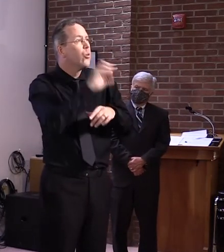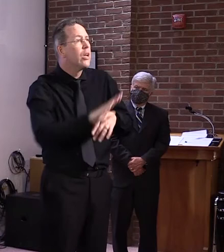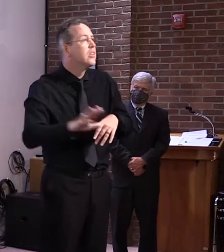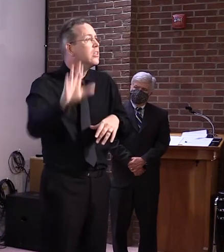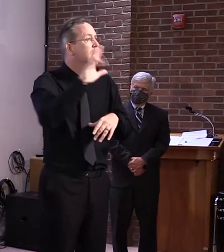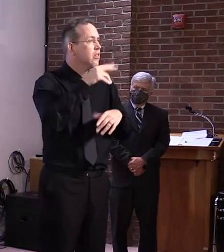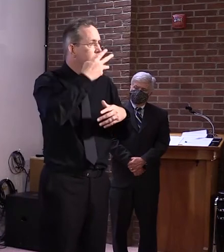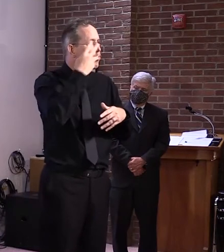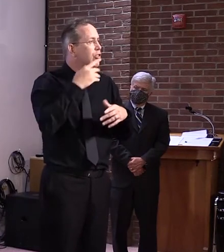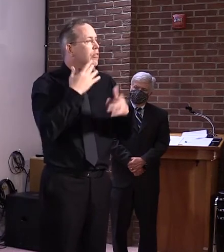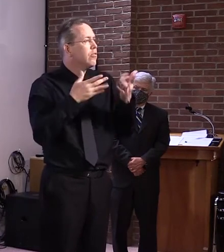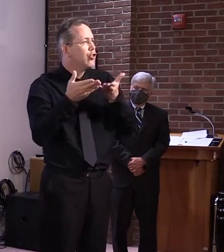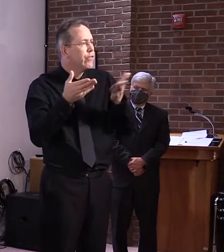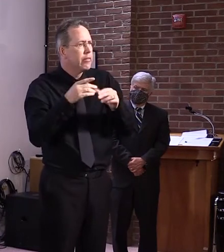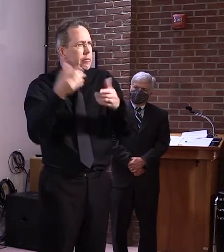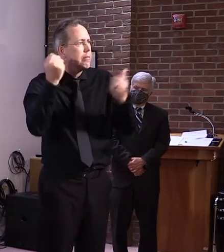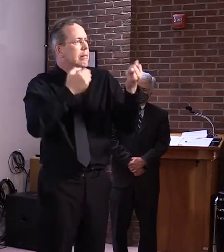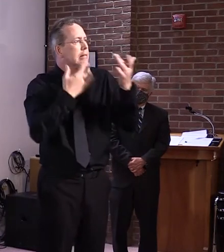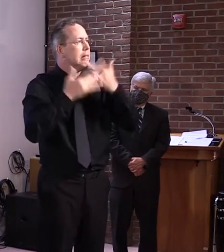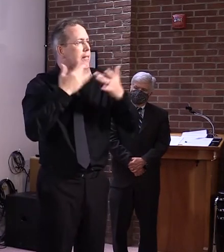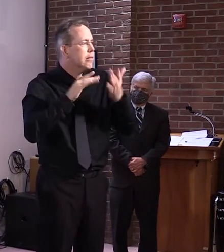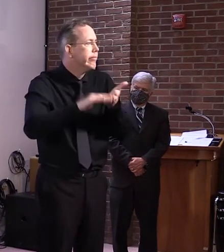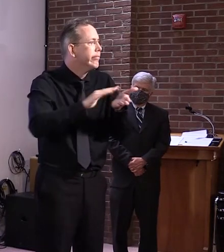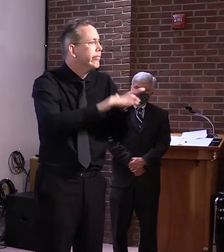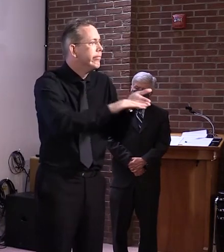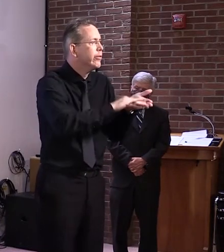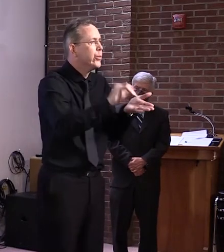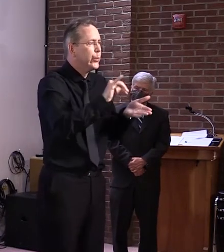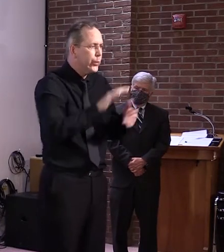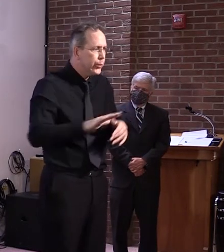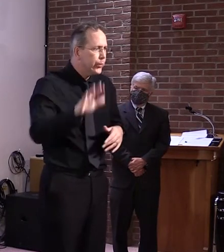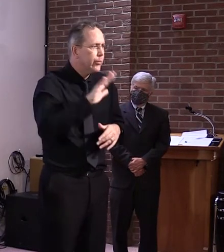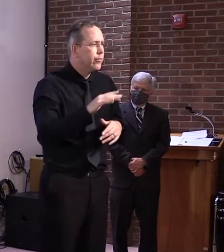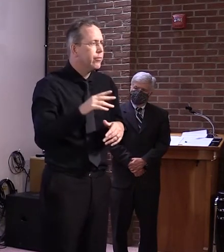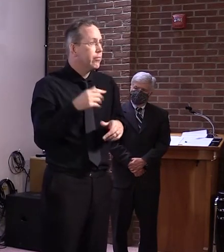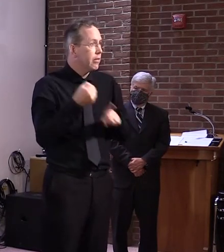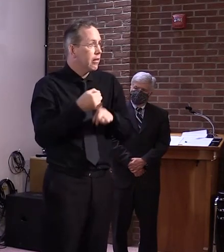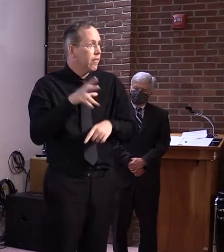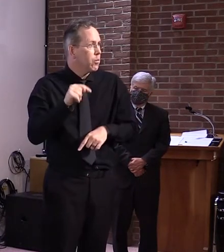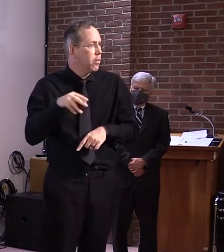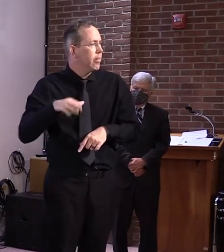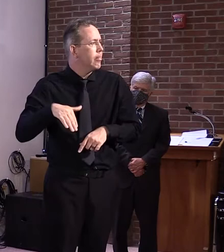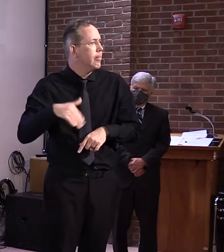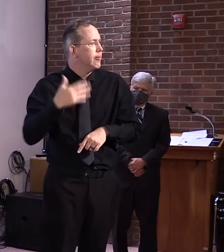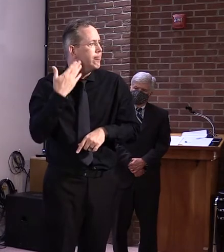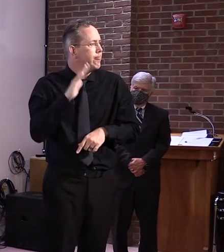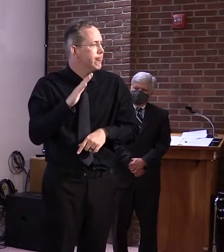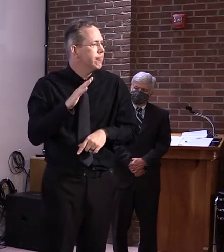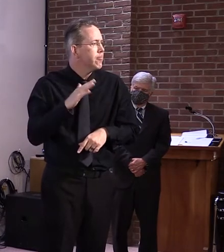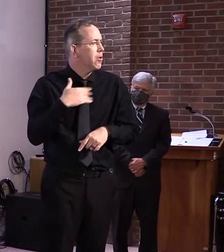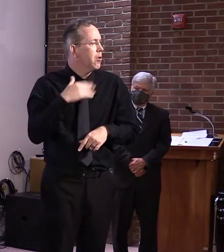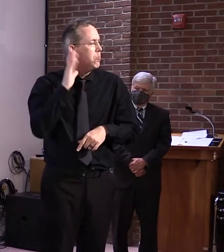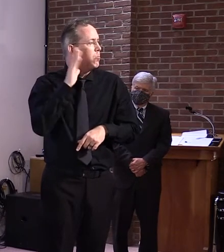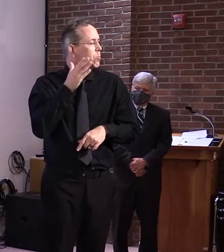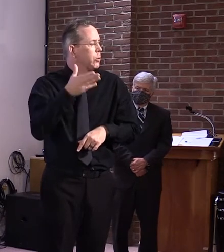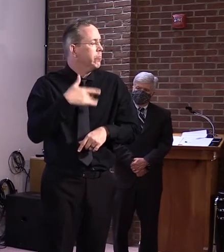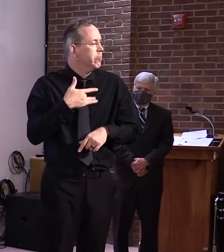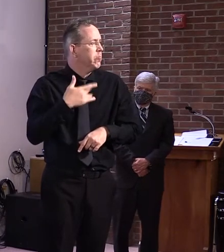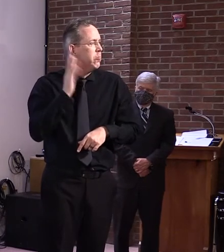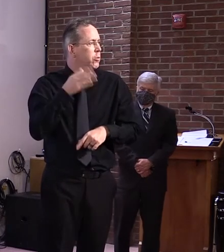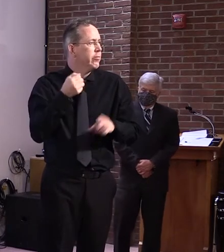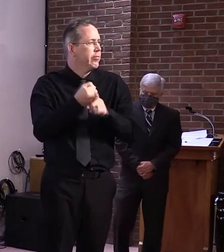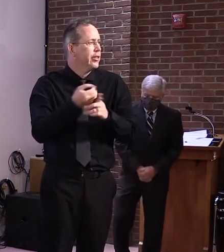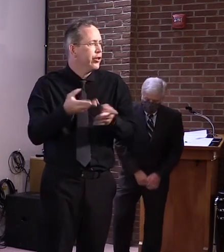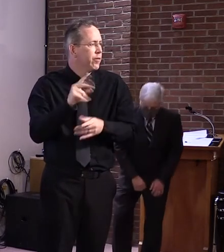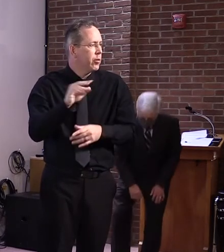have here locally, but we expect that we will be impacted. In fact, we've heard